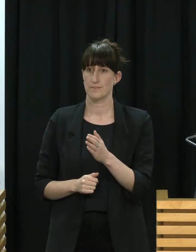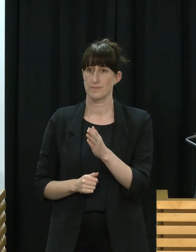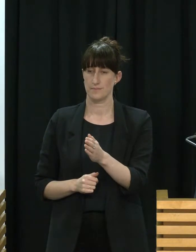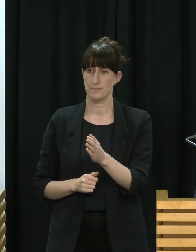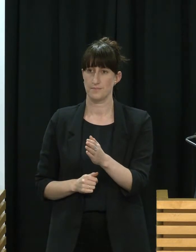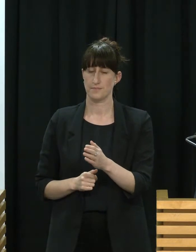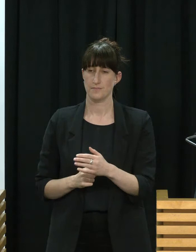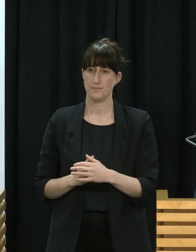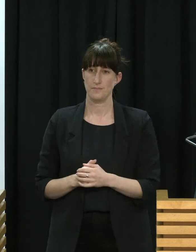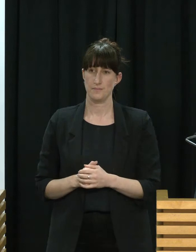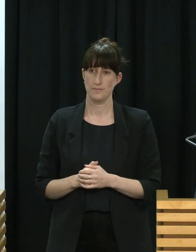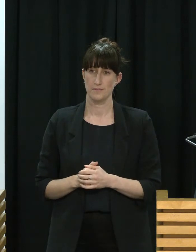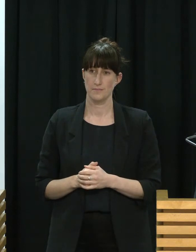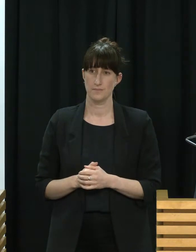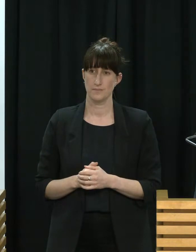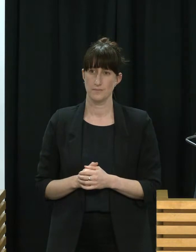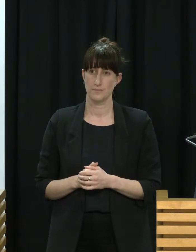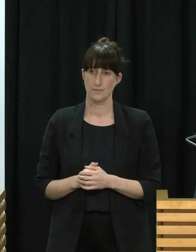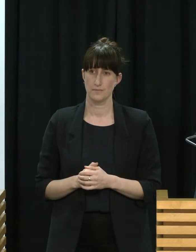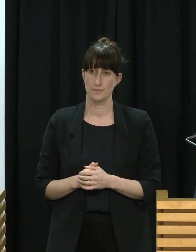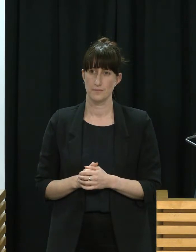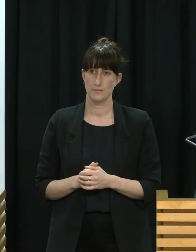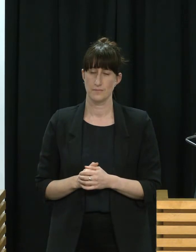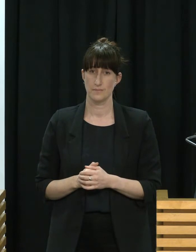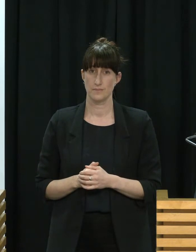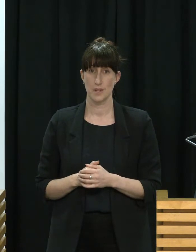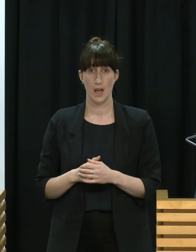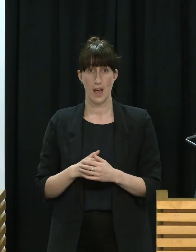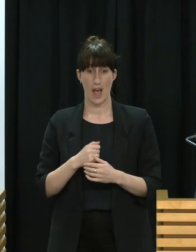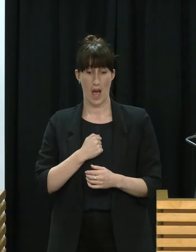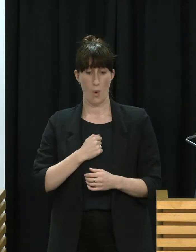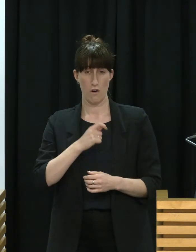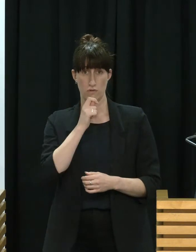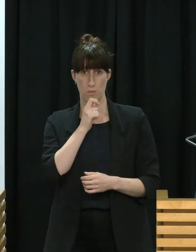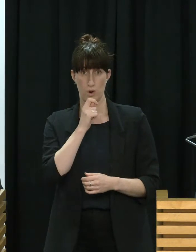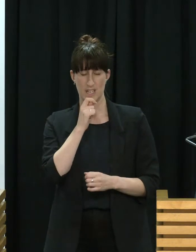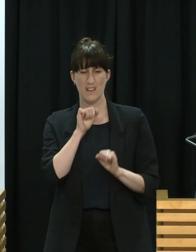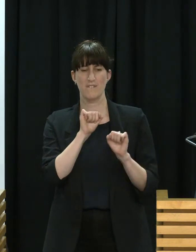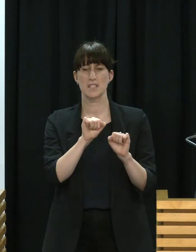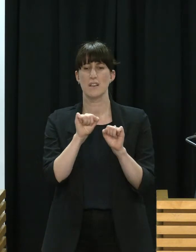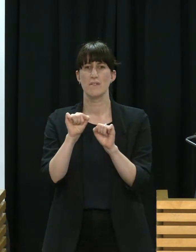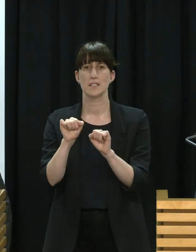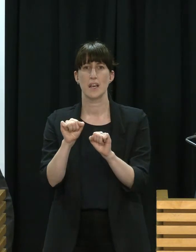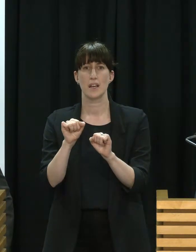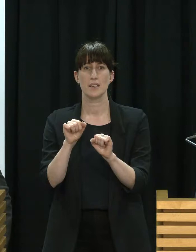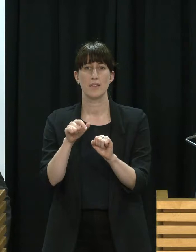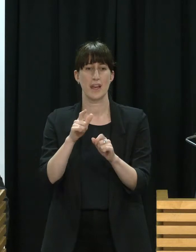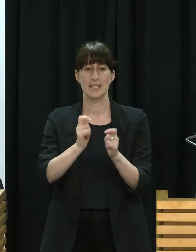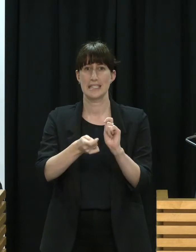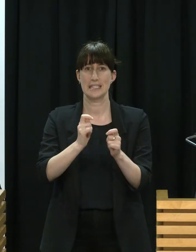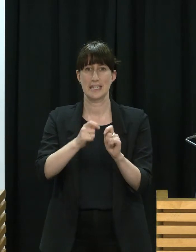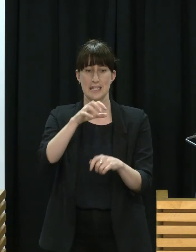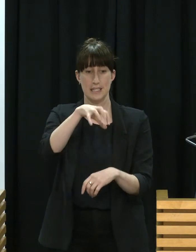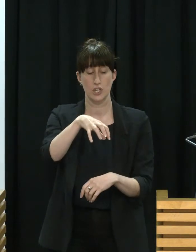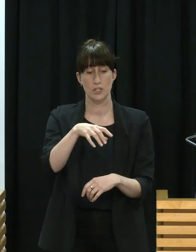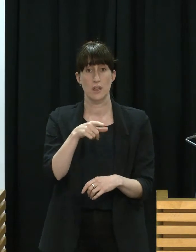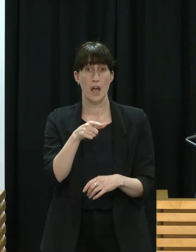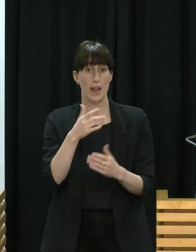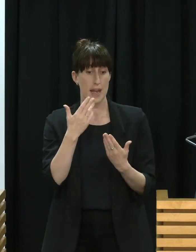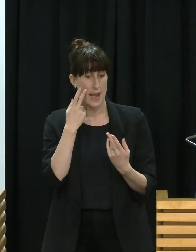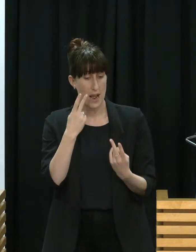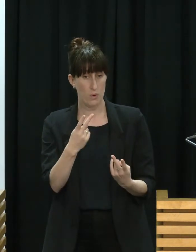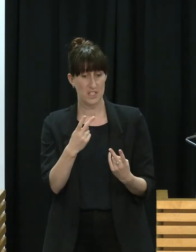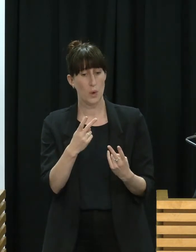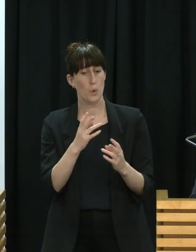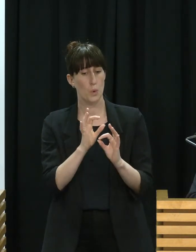come back. we've been at some of the central city testing sites today much quieter than the last couple of days. Is that a concern for you?